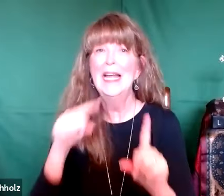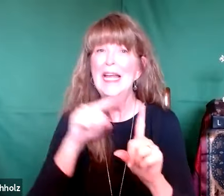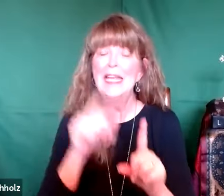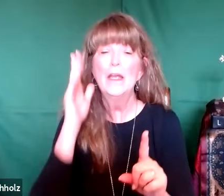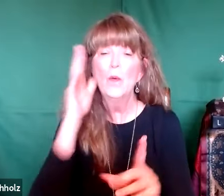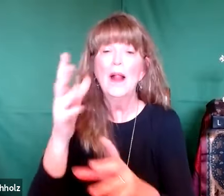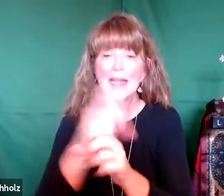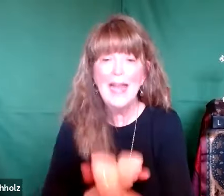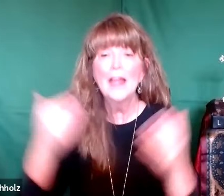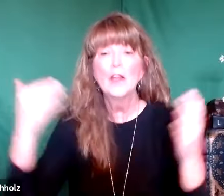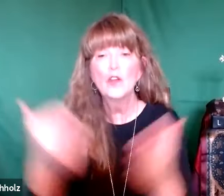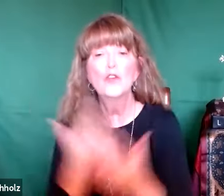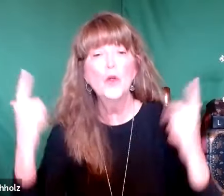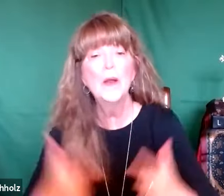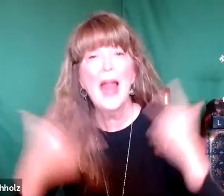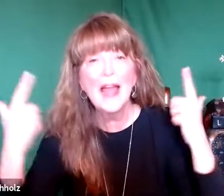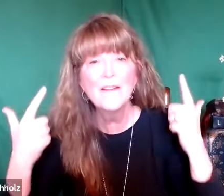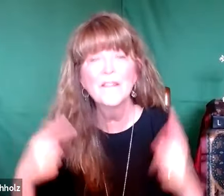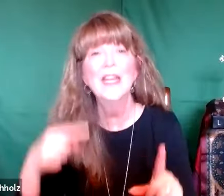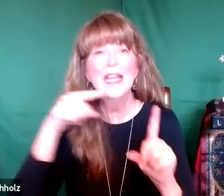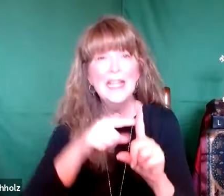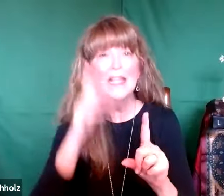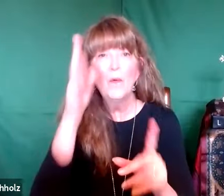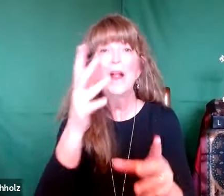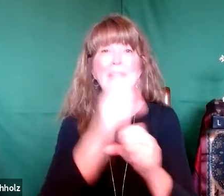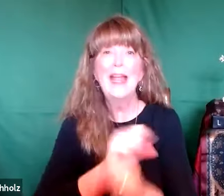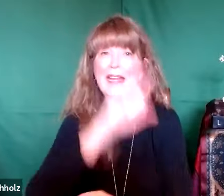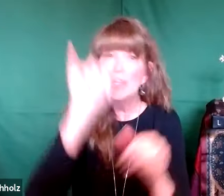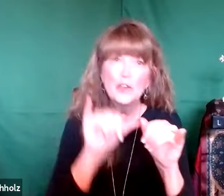He was able to receive forgiveness and new life,